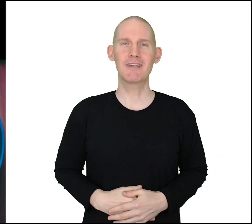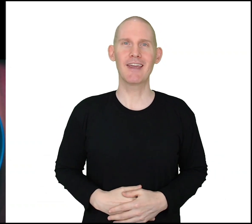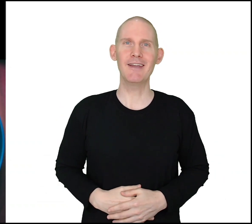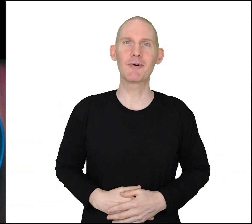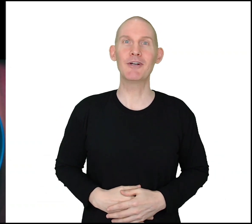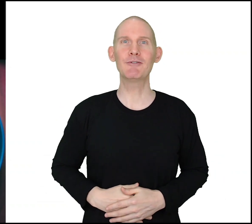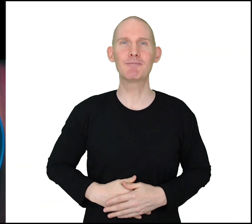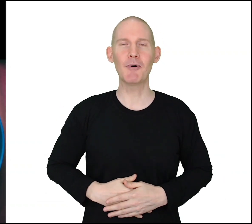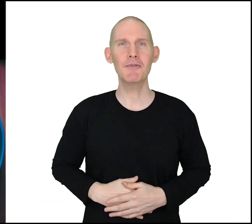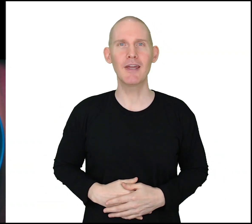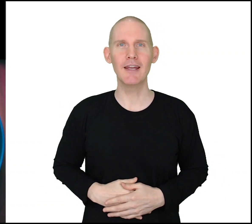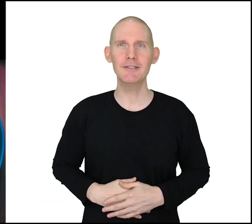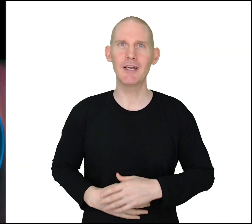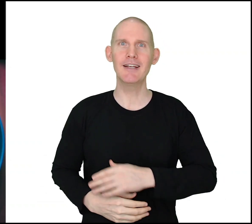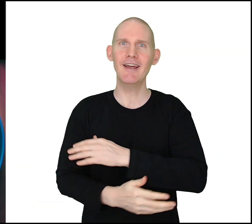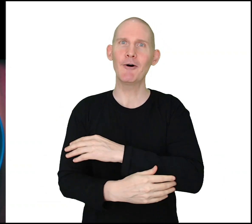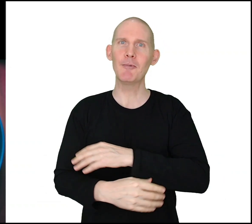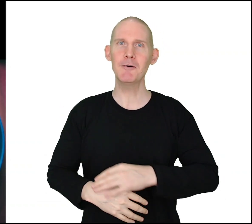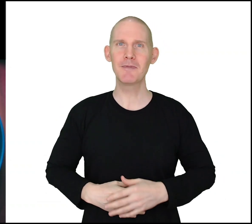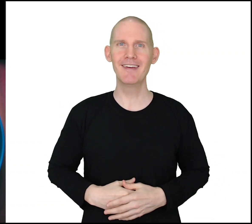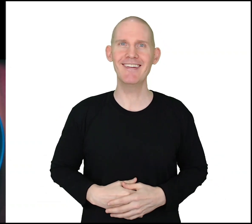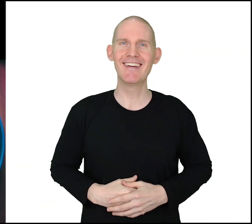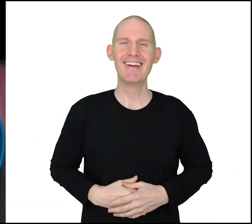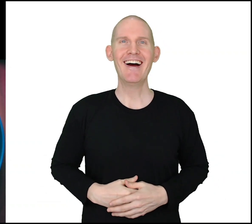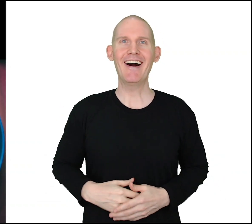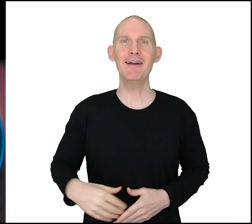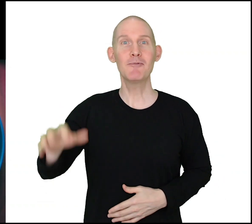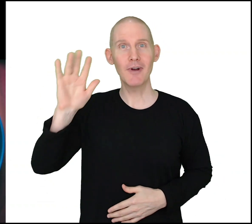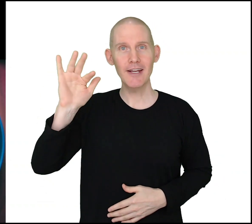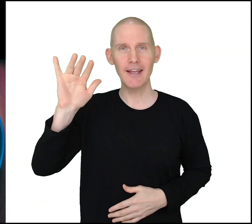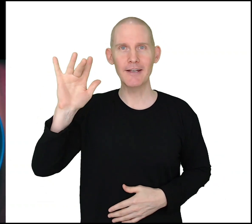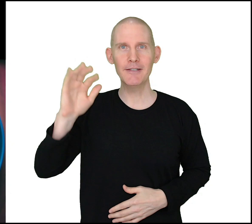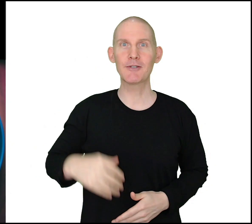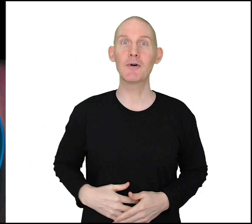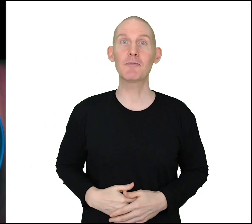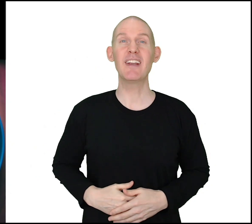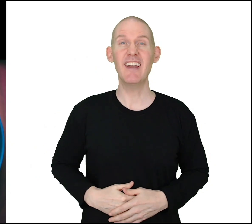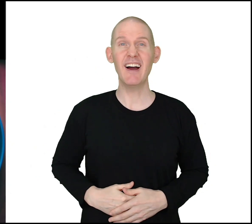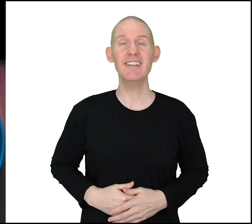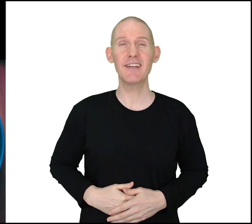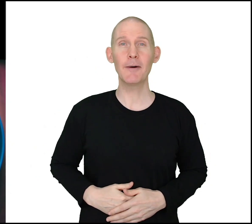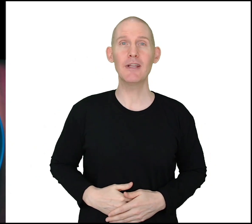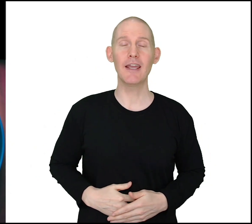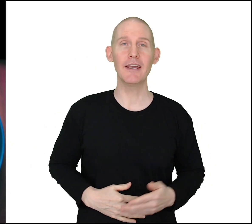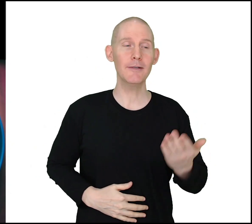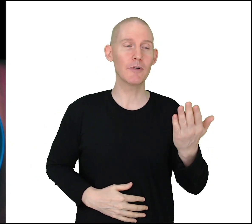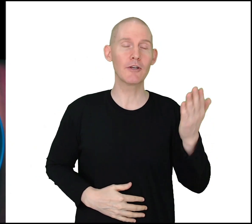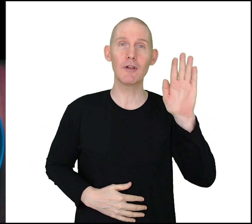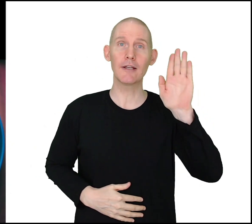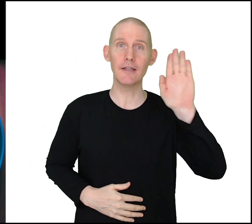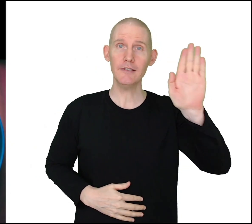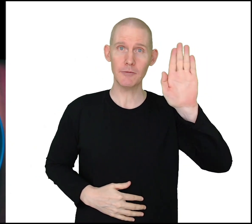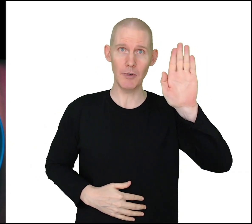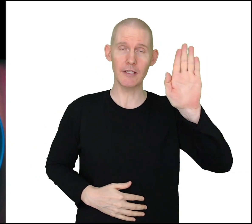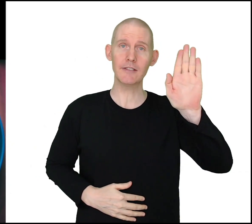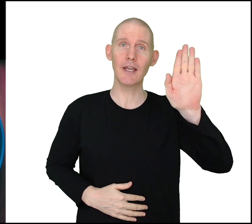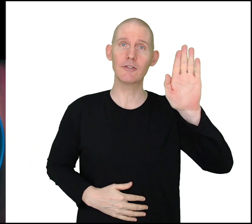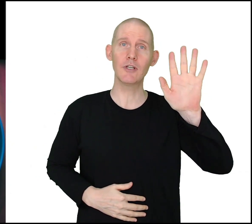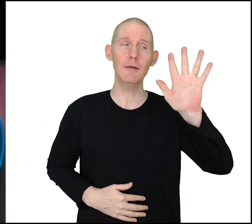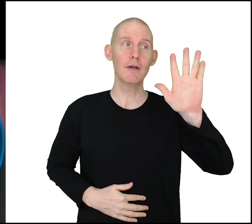Okay, we're going to use both hands and an elbow. I'm right-handed, so with my non-dominant hand, I'm going to go like this, make this hand shape,